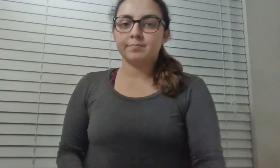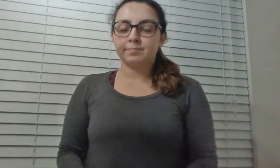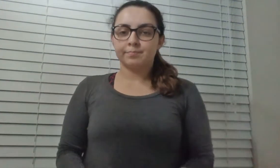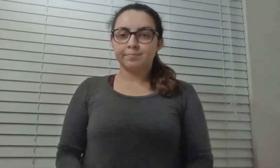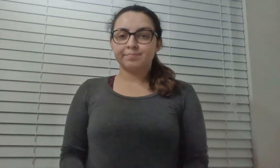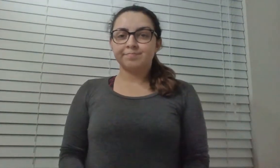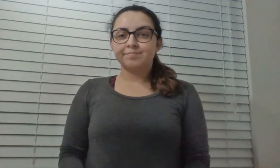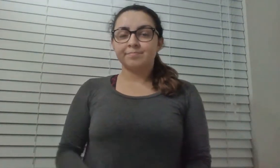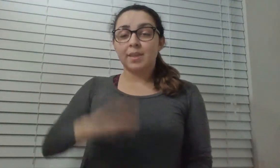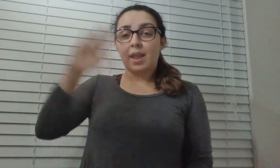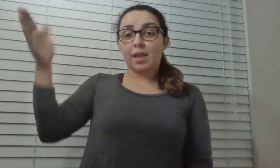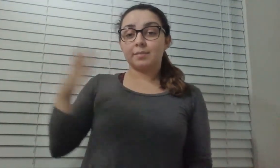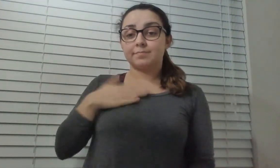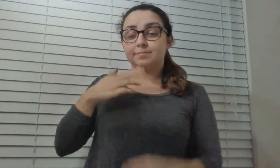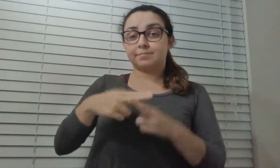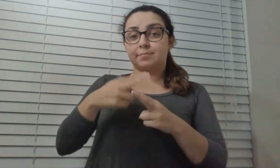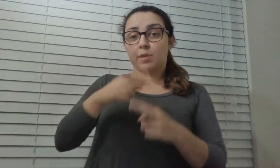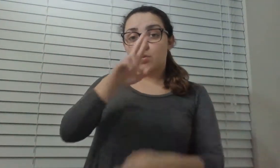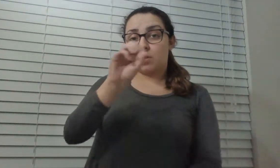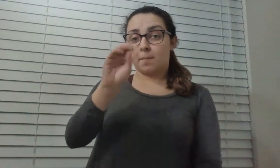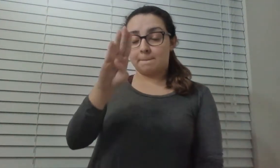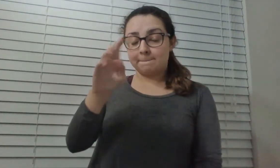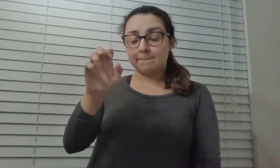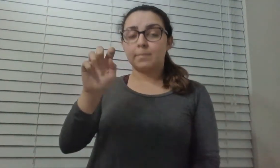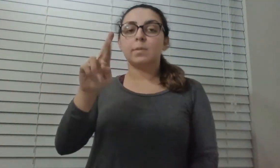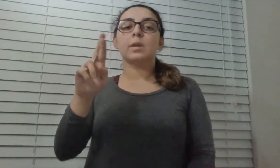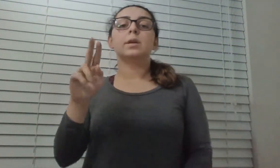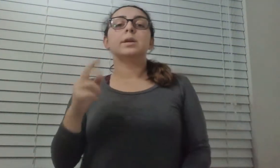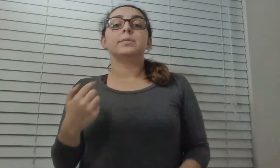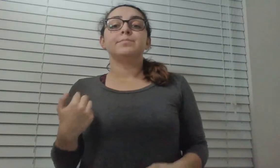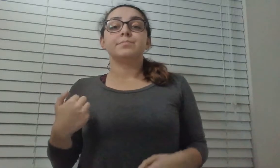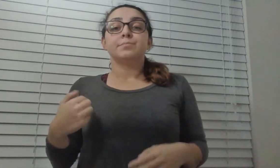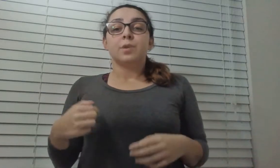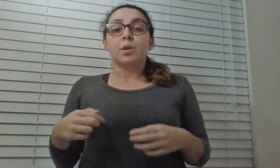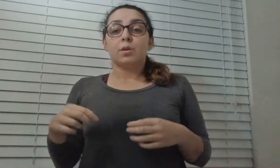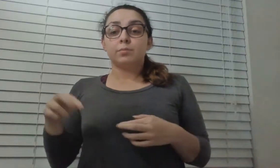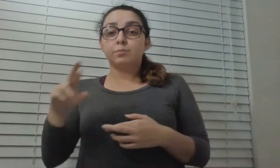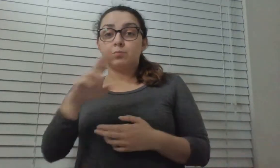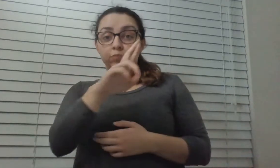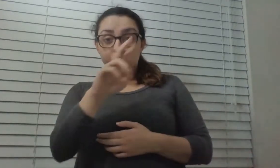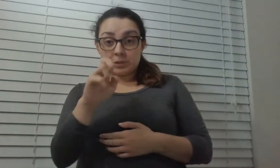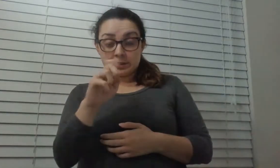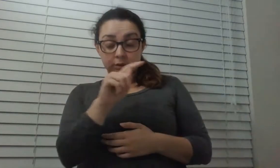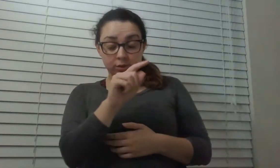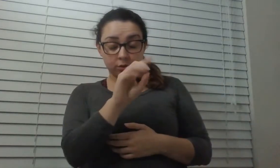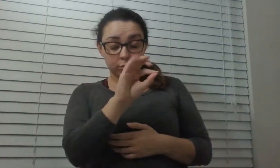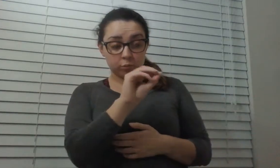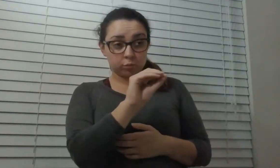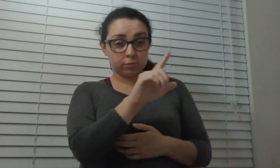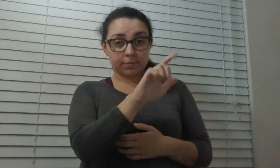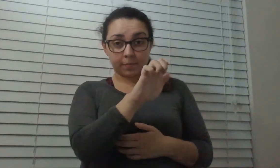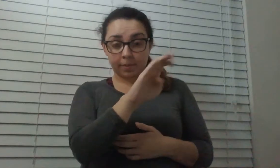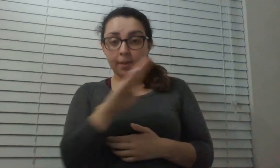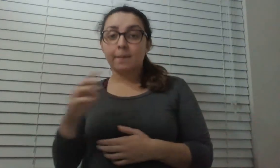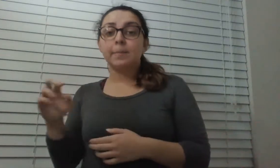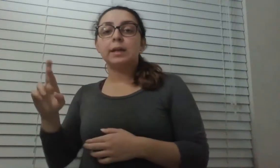I'm Robert Krulwich. Radiolab is supported by ZipRecruiter. Hiring? With ZipRecruiter, you can post your job to 100-plus job sites with